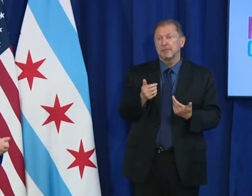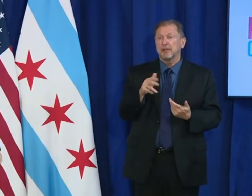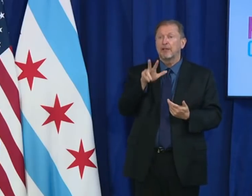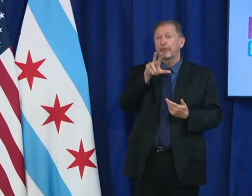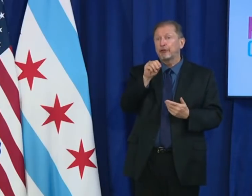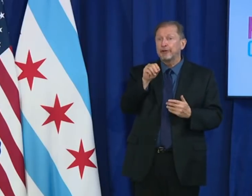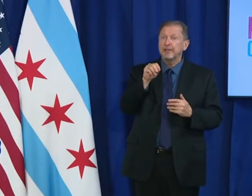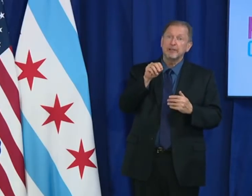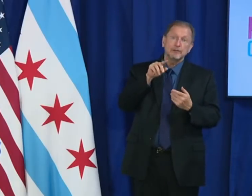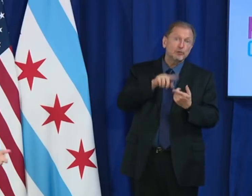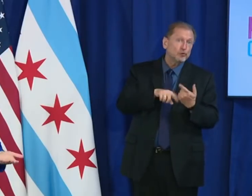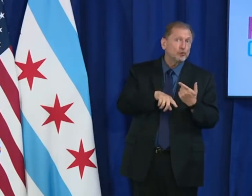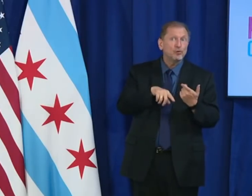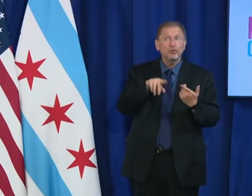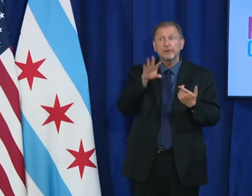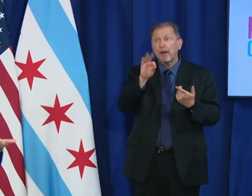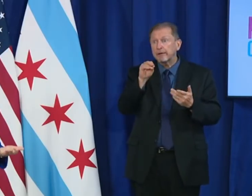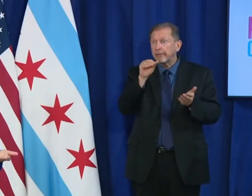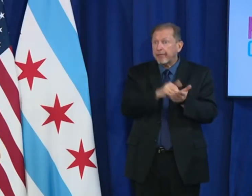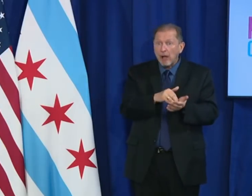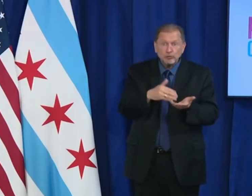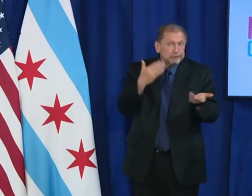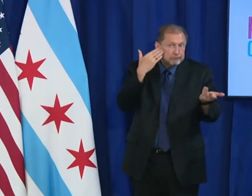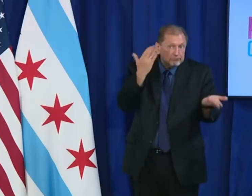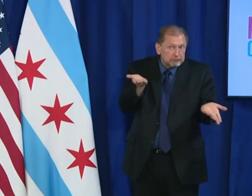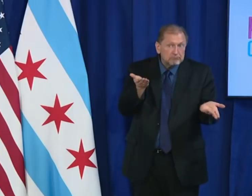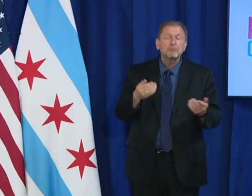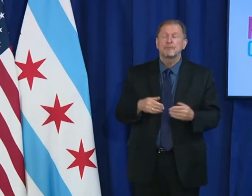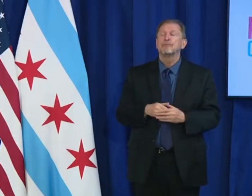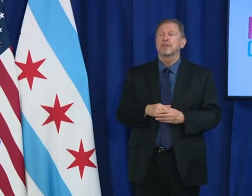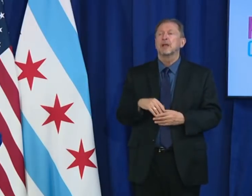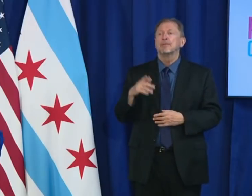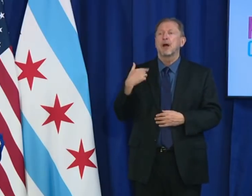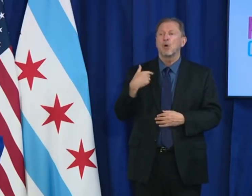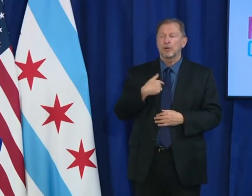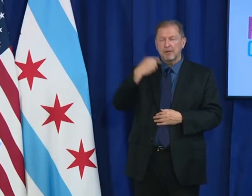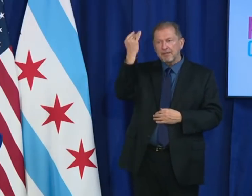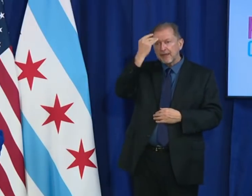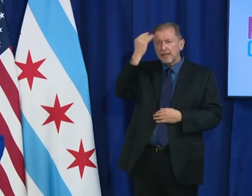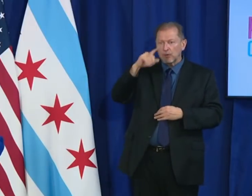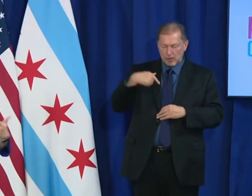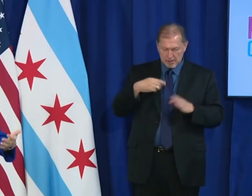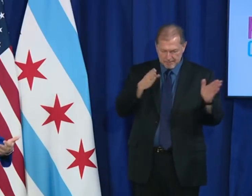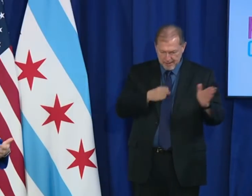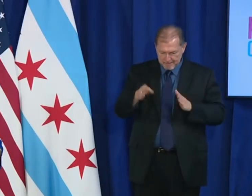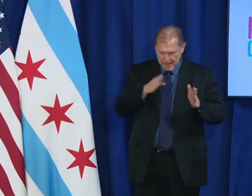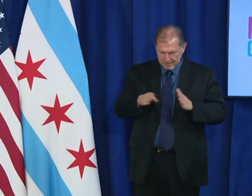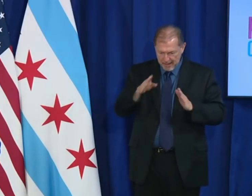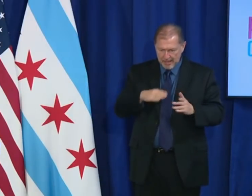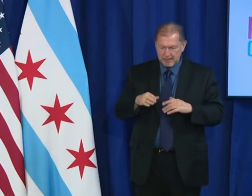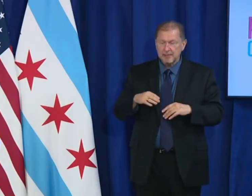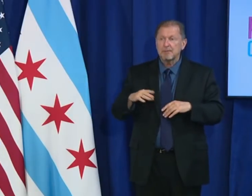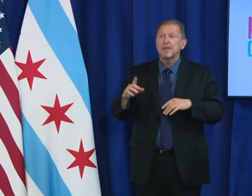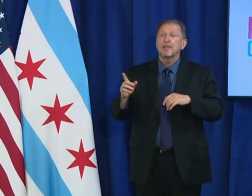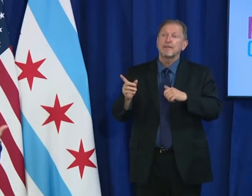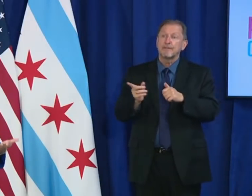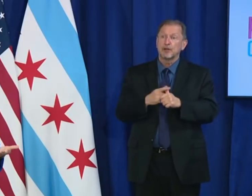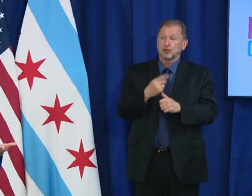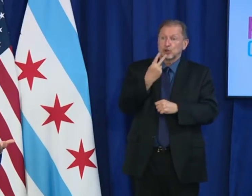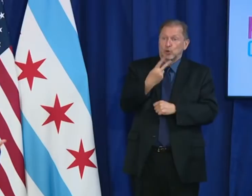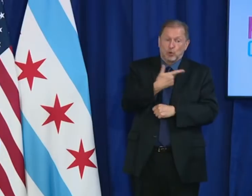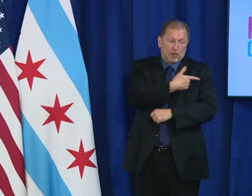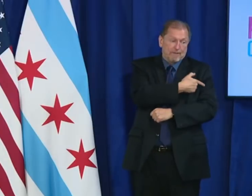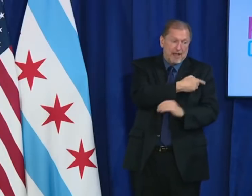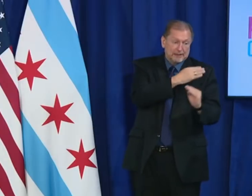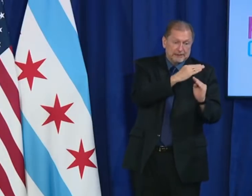be anticipating. We've been thinking for some of our planning, if perhaps, across the first two vaccines, maybe we